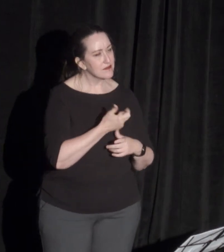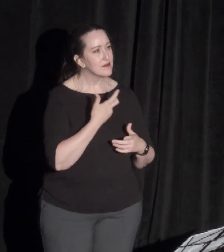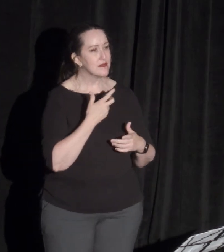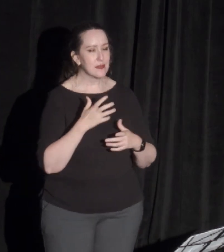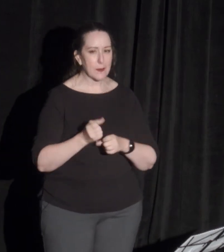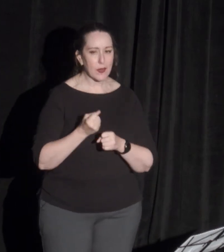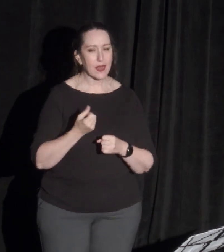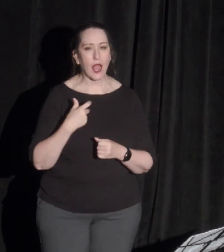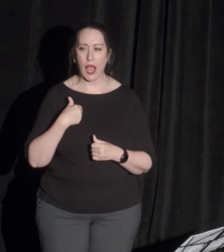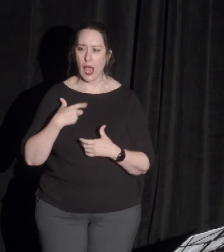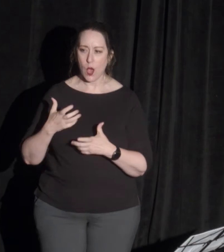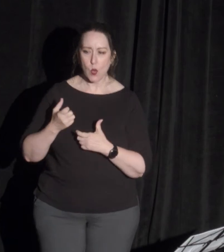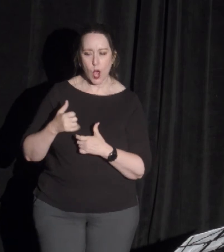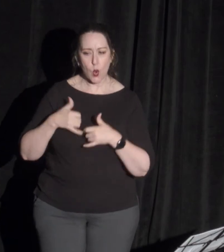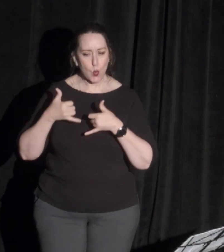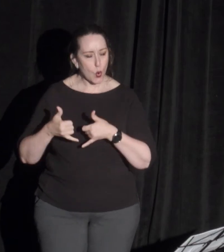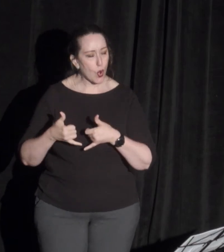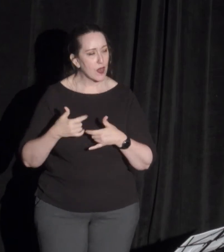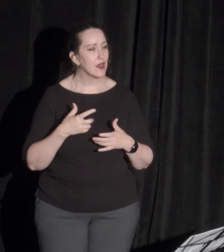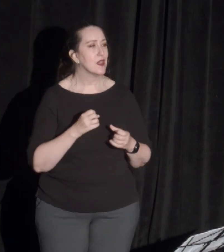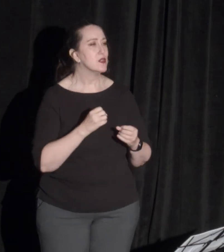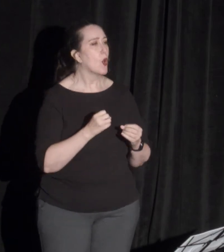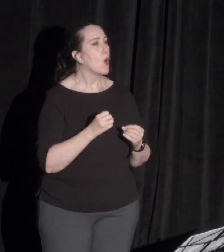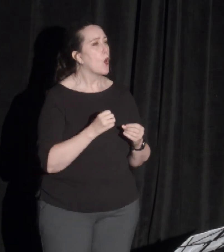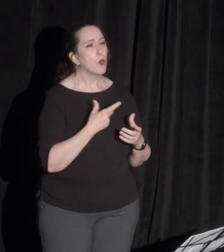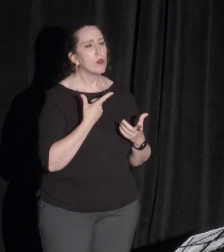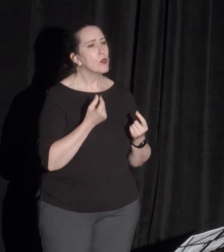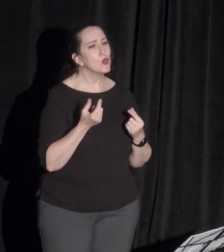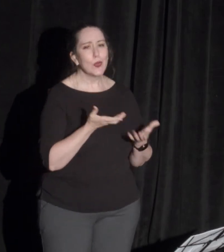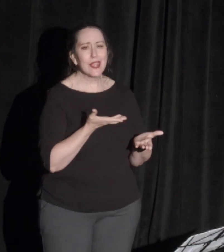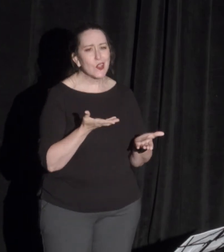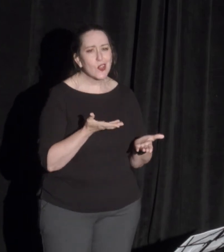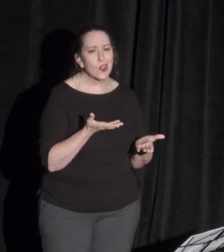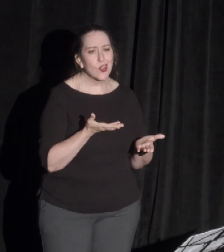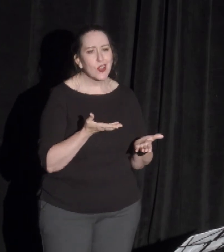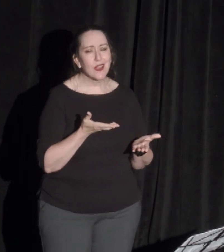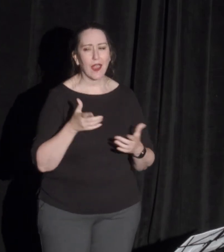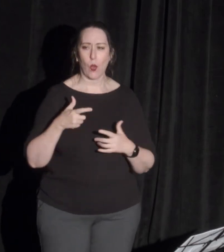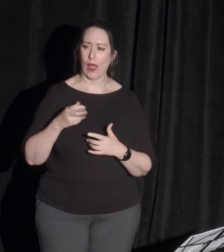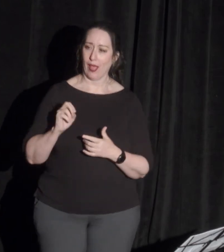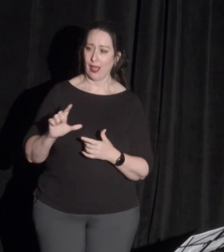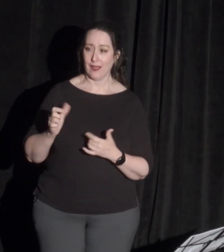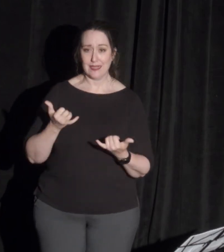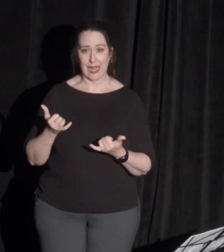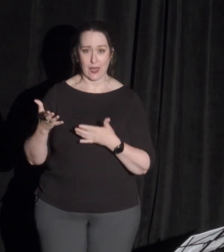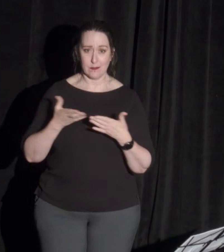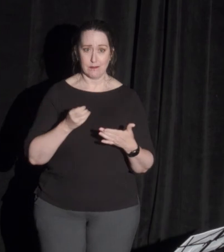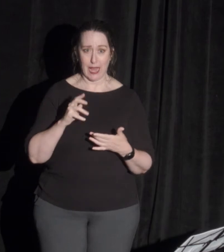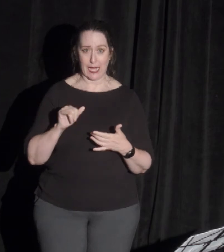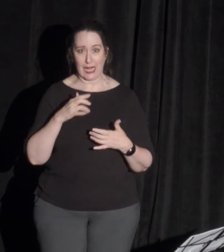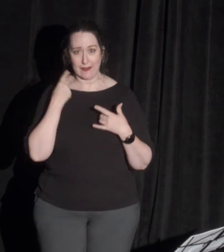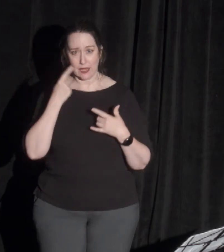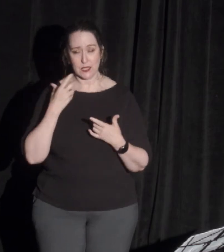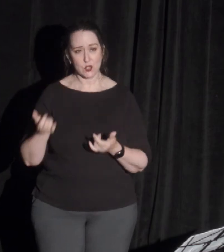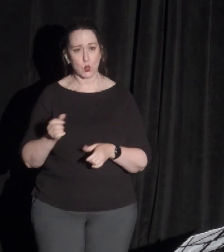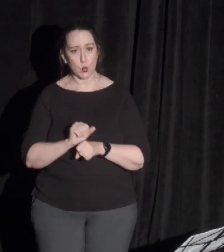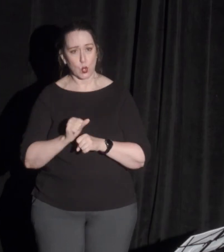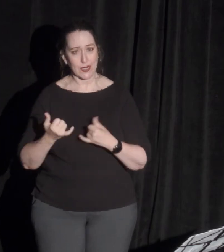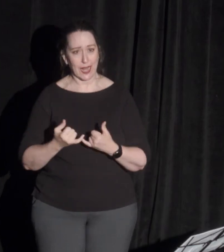won the award. So what am I doing here then? Well, today is Take Many Faces to Work Day, and this is the closest thing to work I could